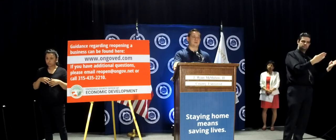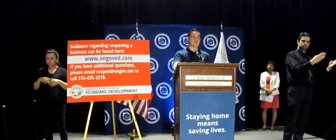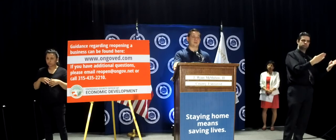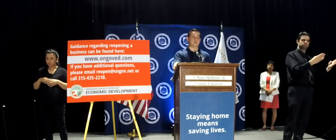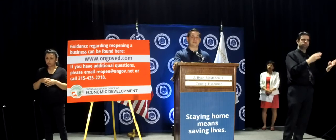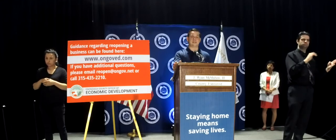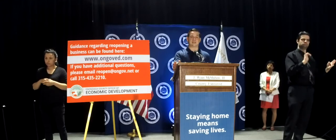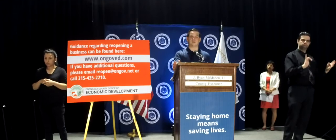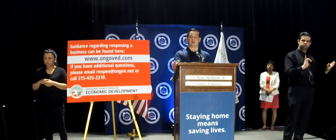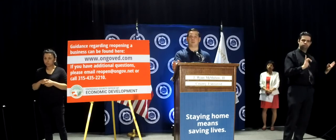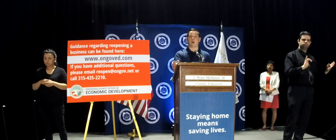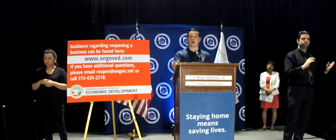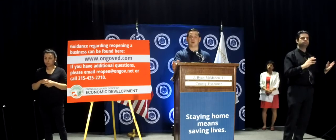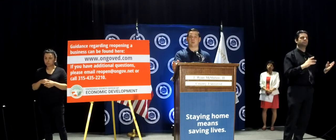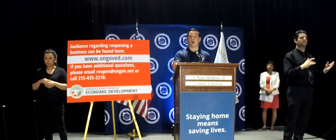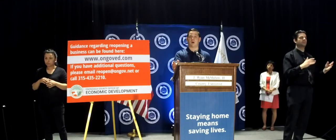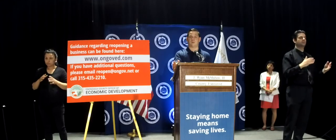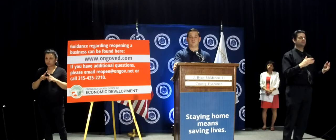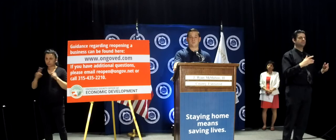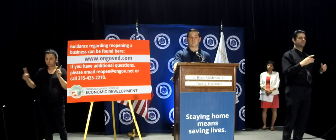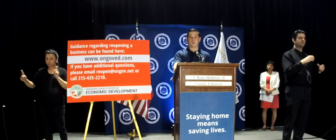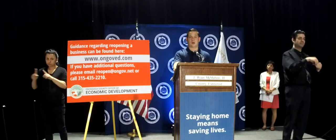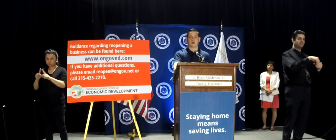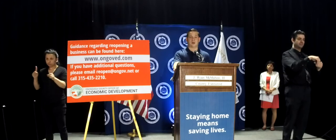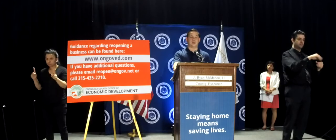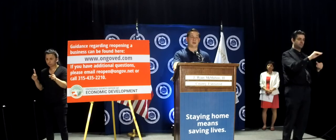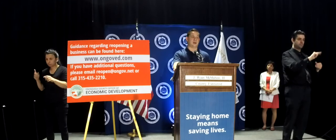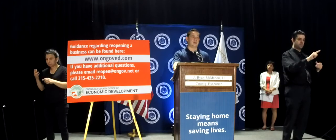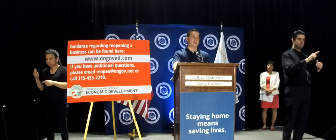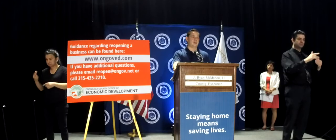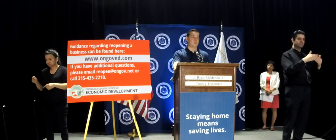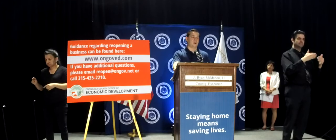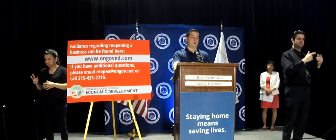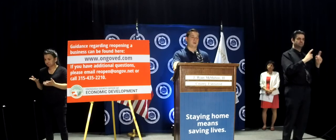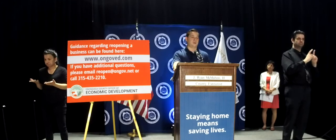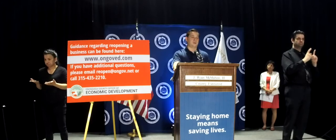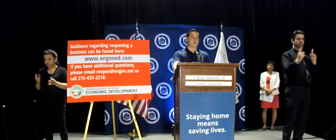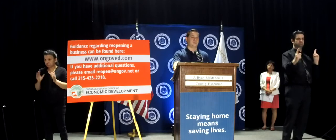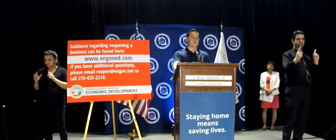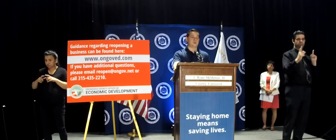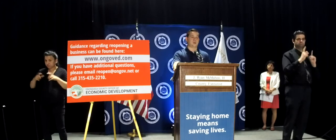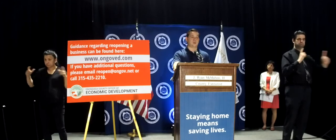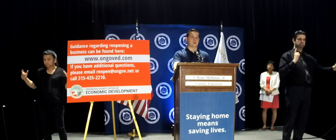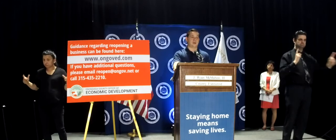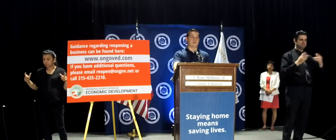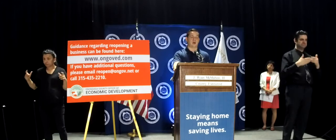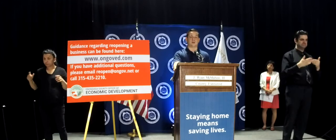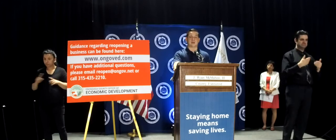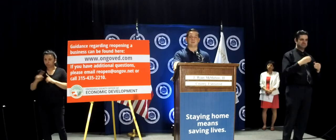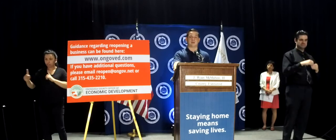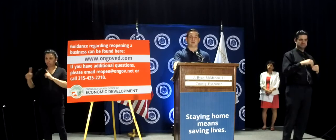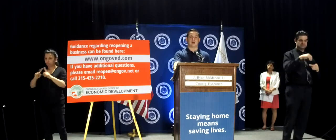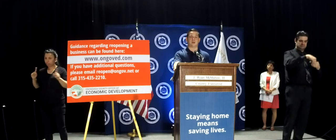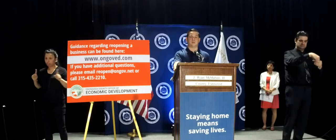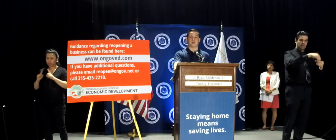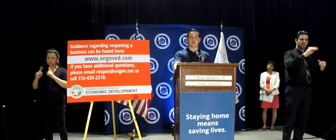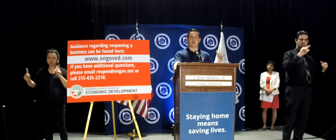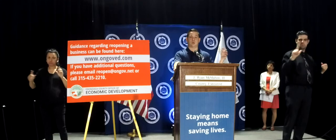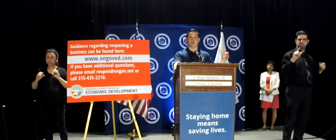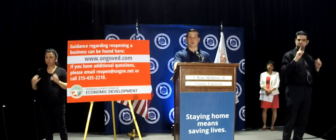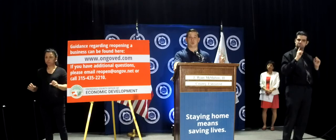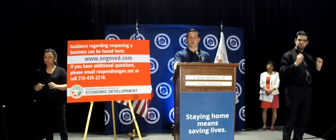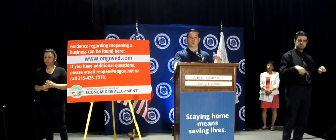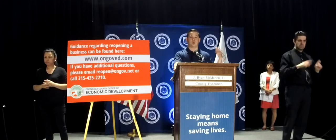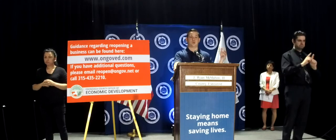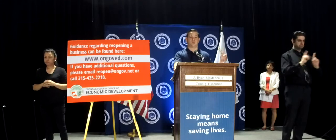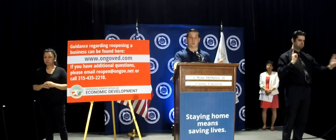can easily be 6 feet apart in the mall. And where you certainly have a harder time making that argument in a